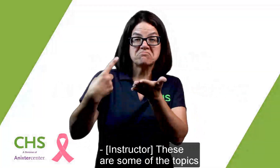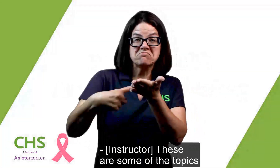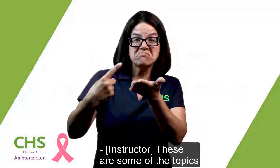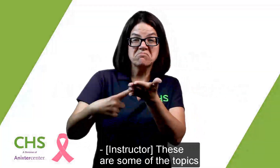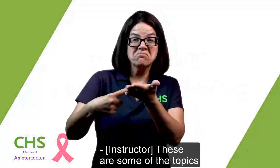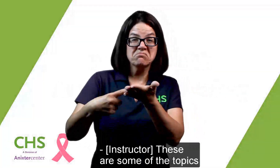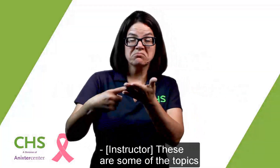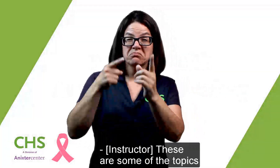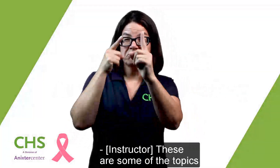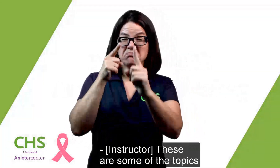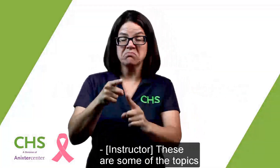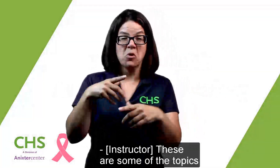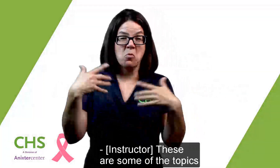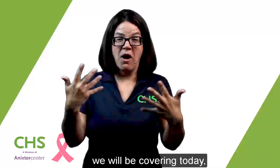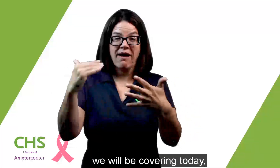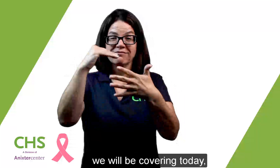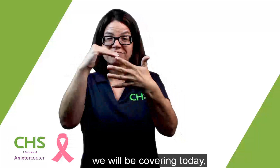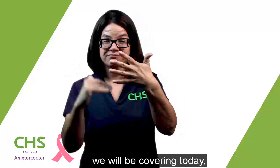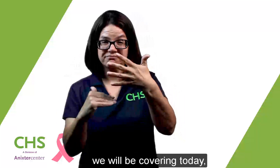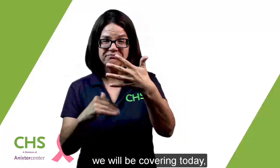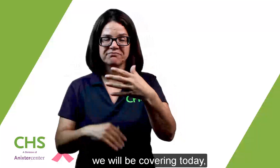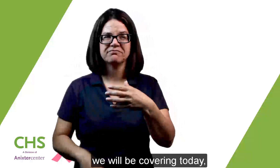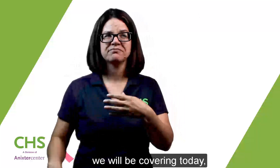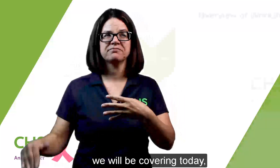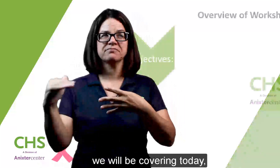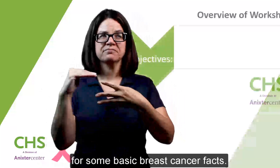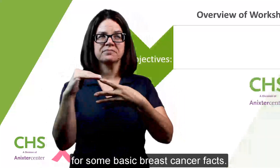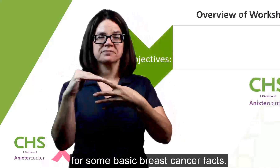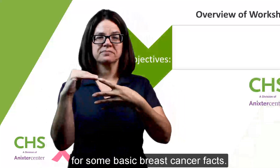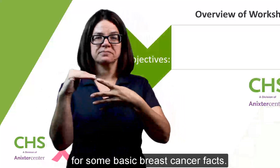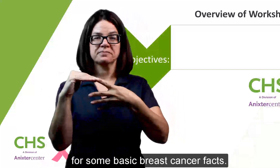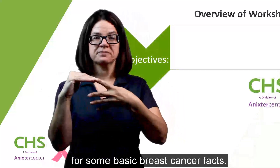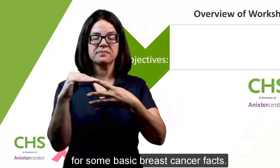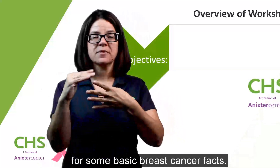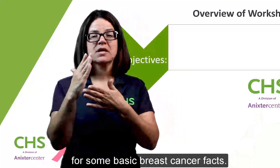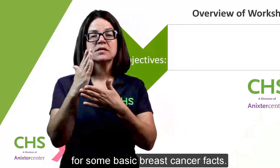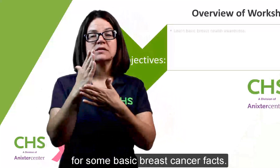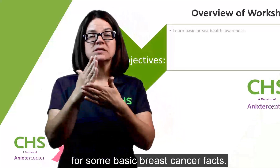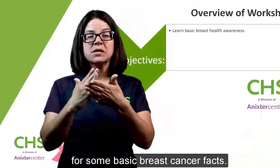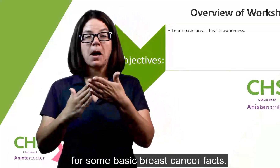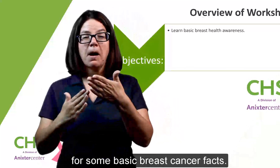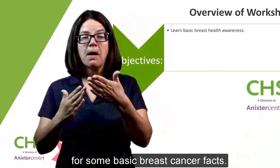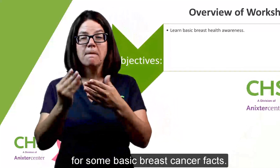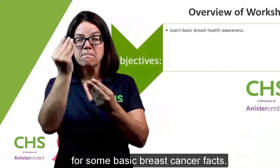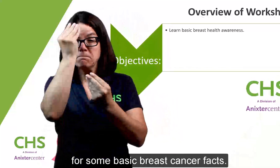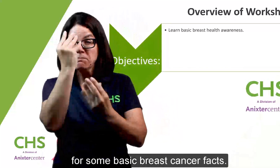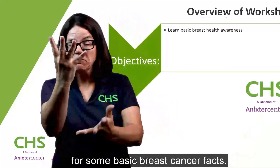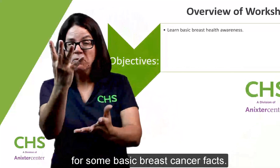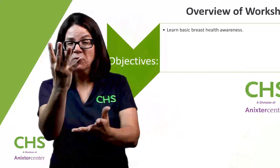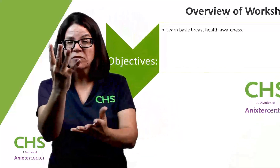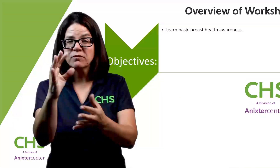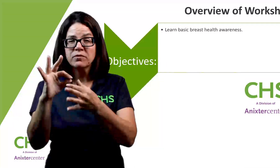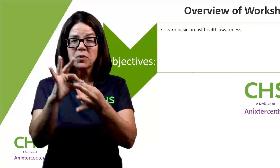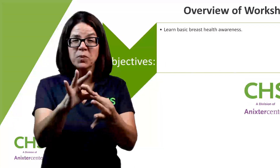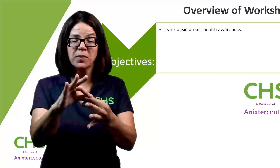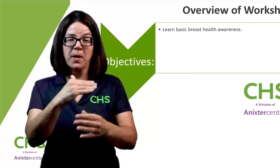These are some of the topics we will be covering today for some basic breast cancer